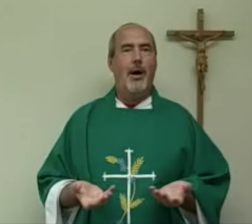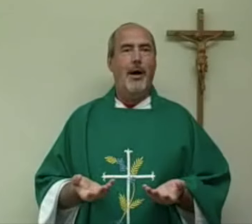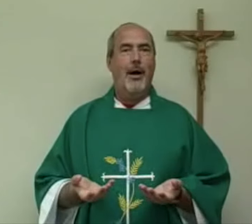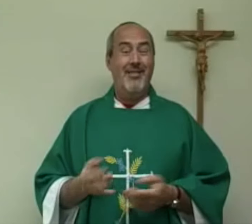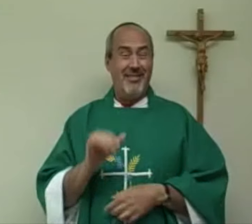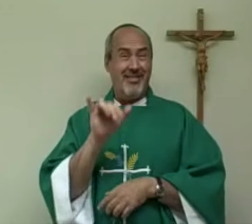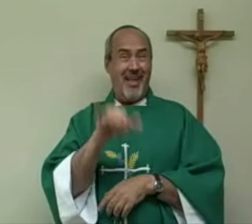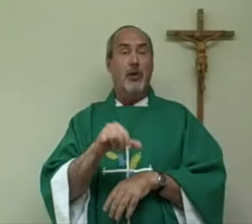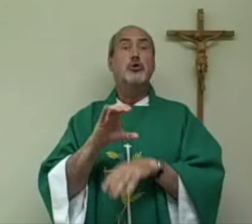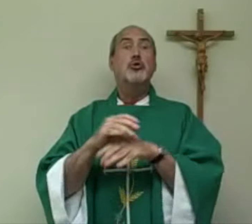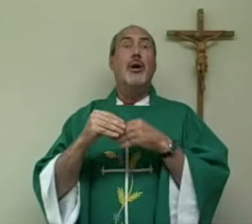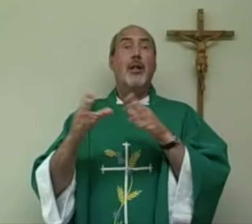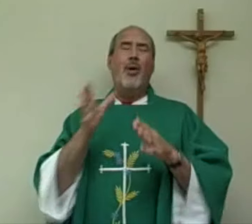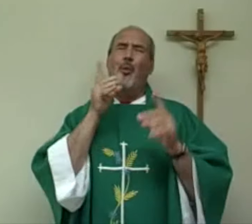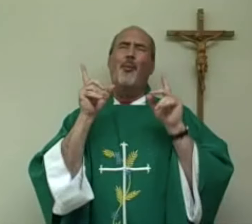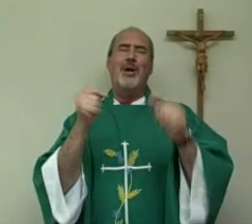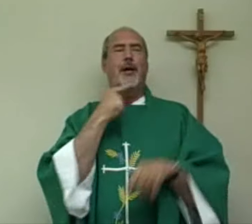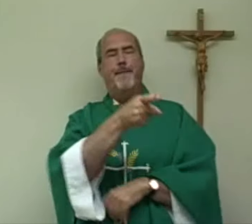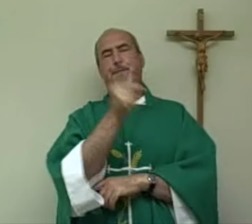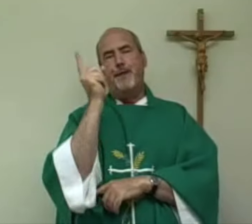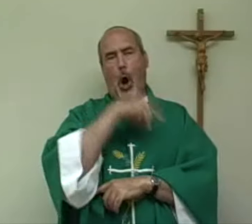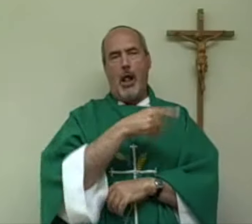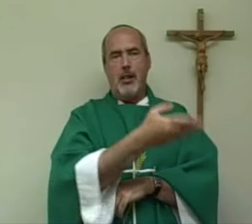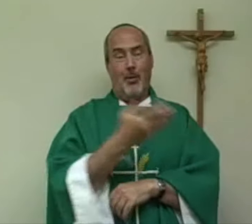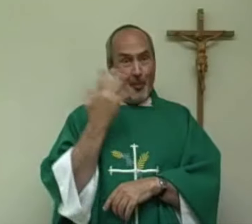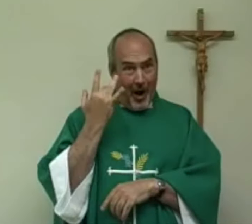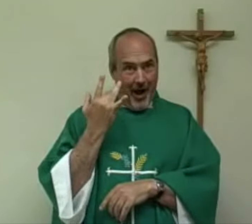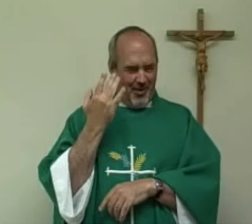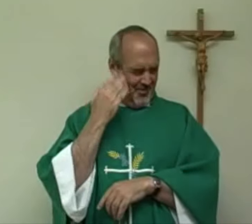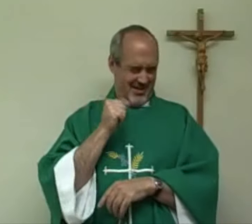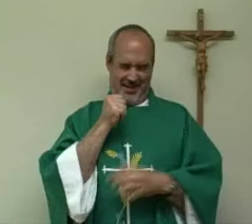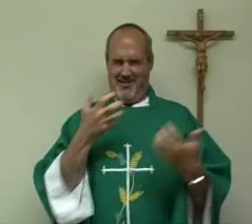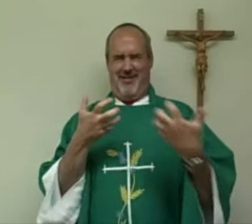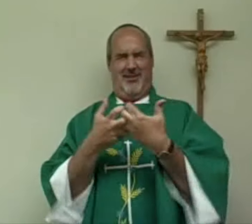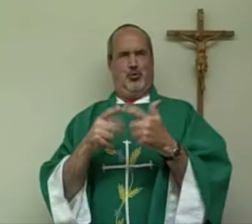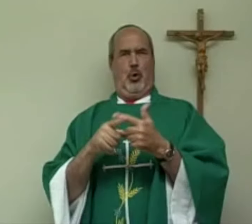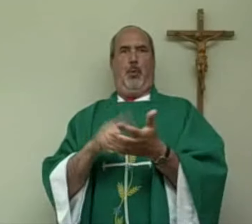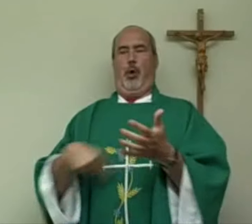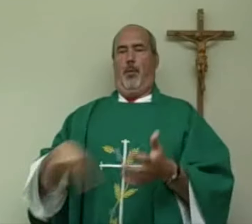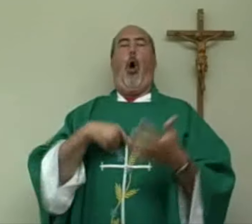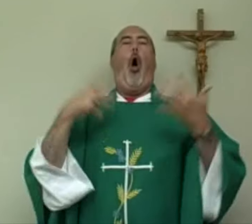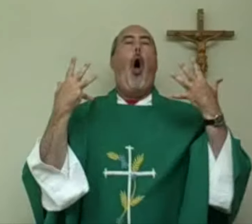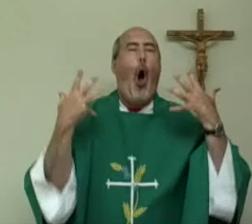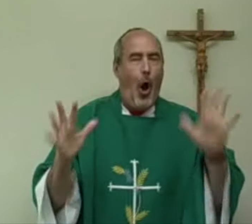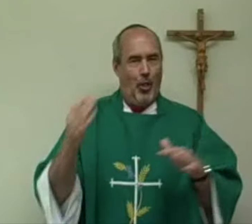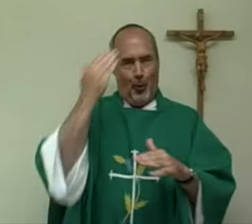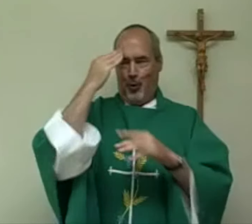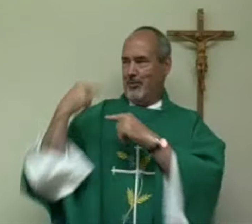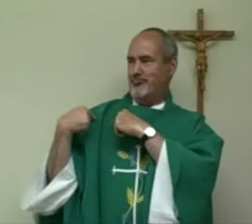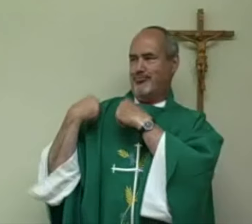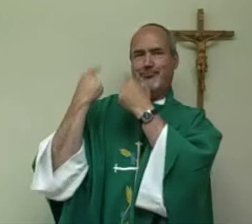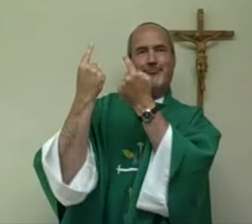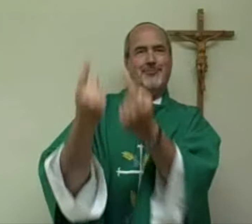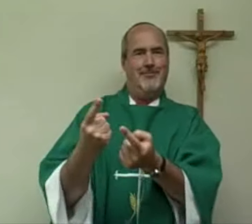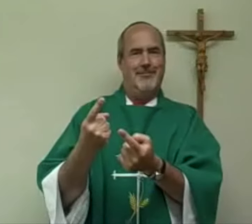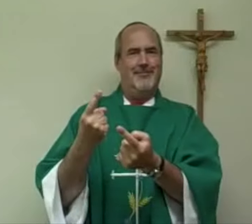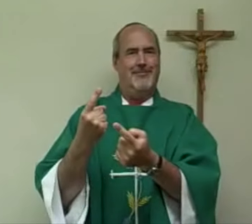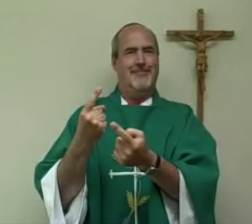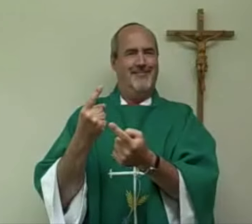Spirit, and a UFO, then the church leaders right away would know that that would be false and that that's not a legitimate appearance